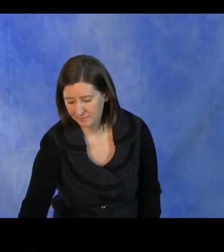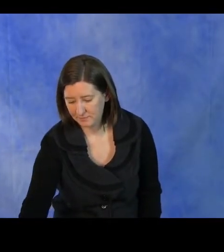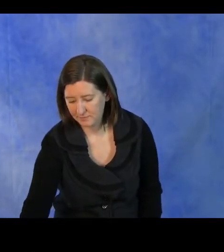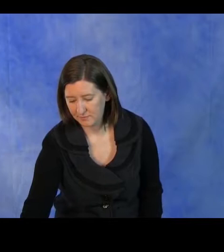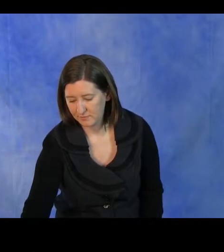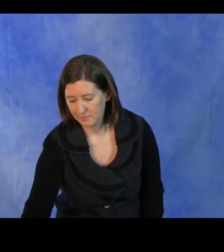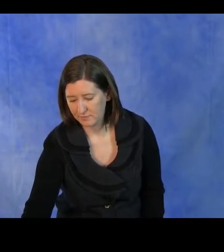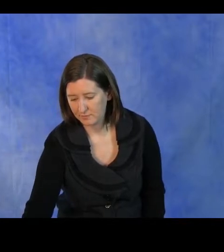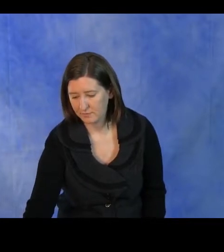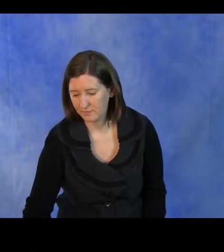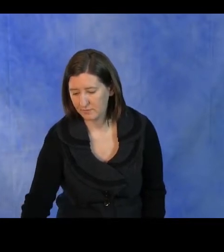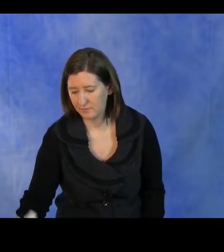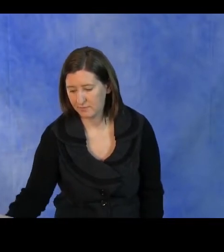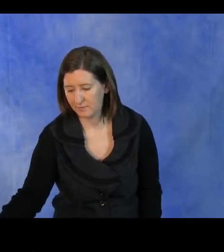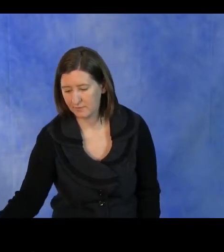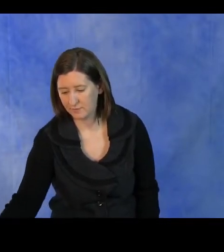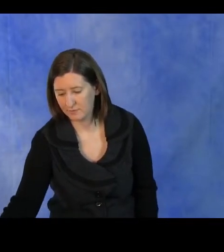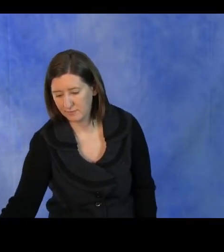time.